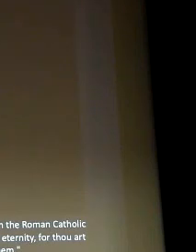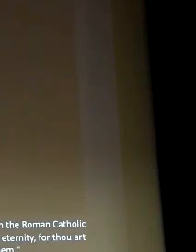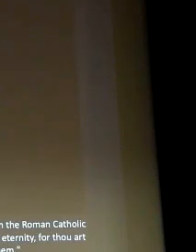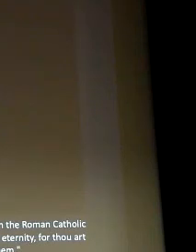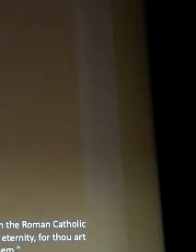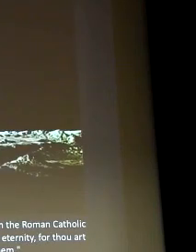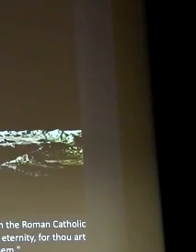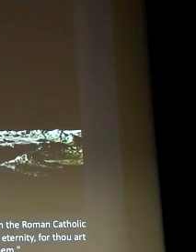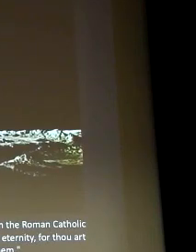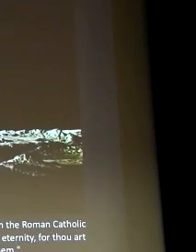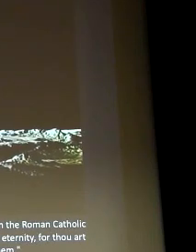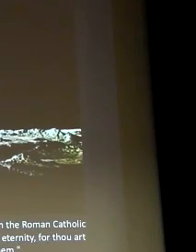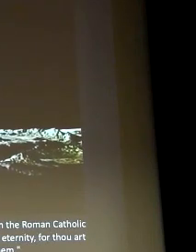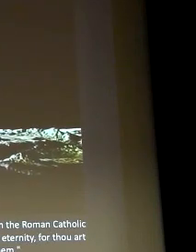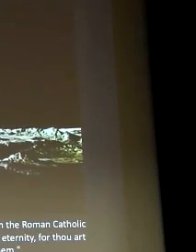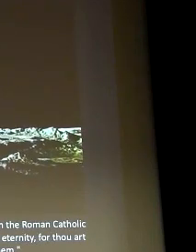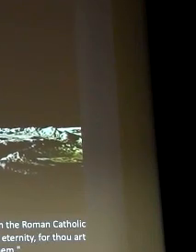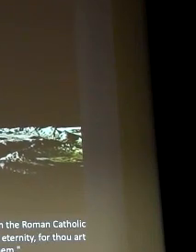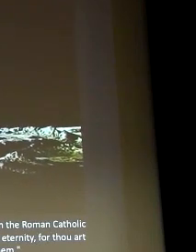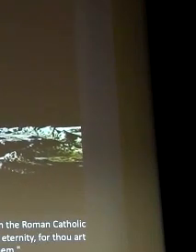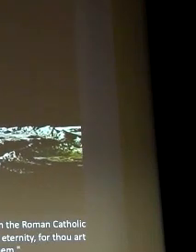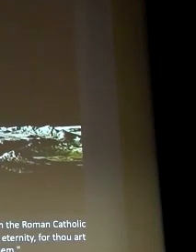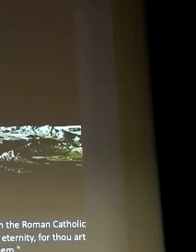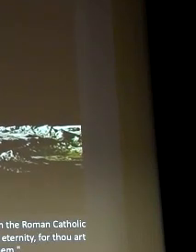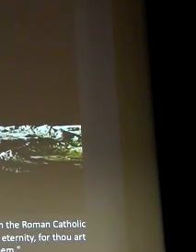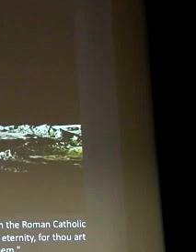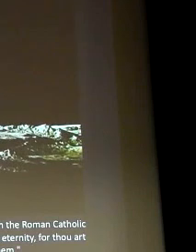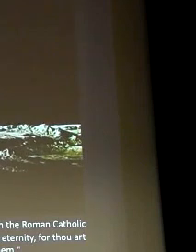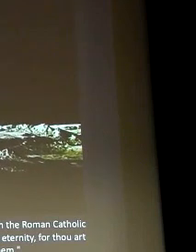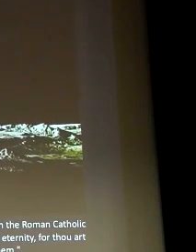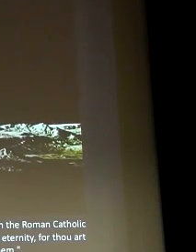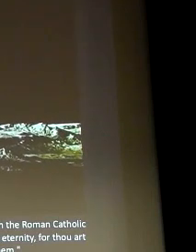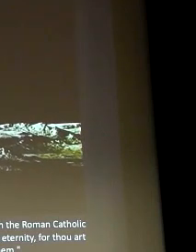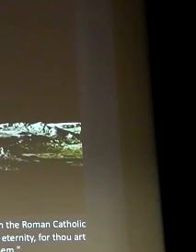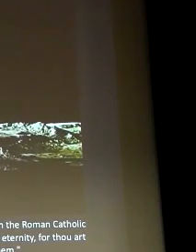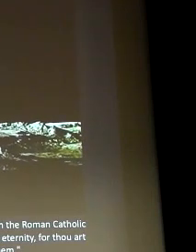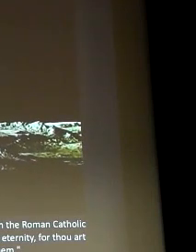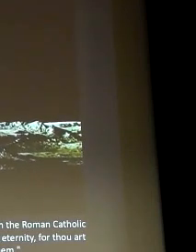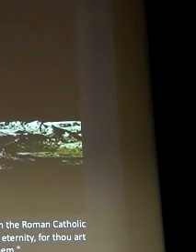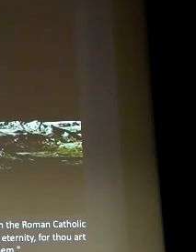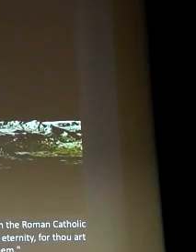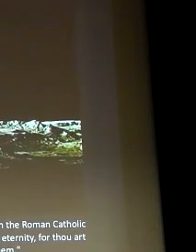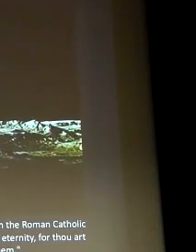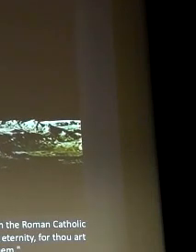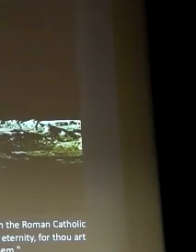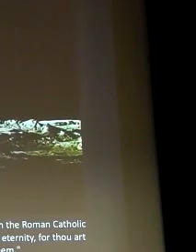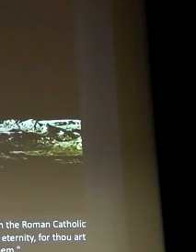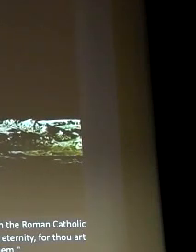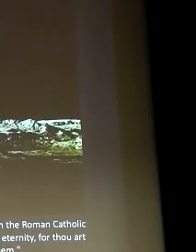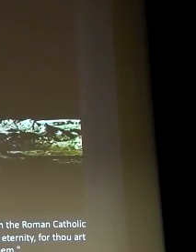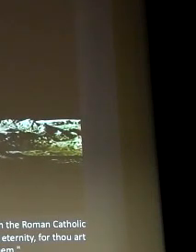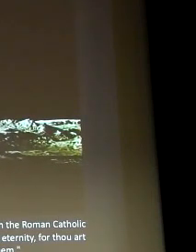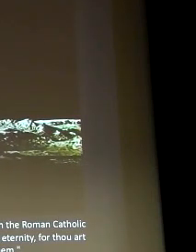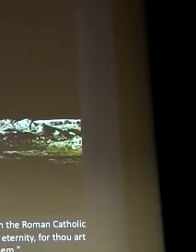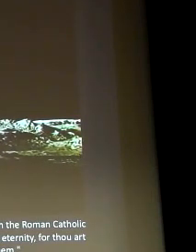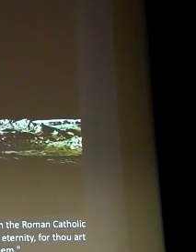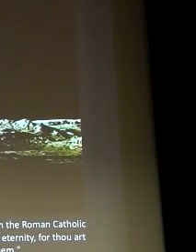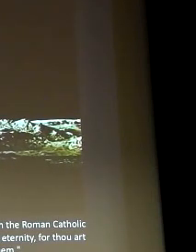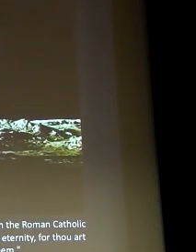But the music is text from the Roman Catholic Requiem Mass, so we have that Christian